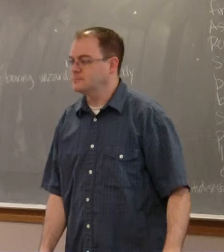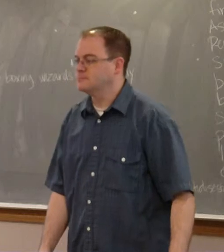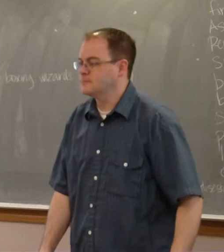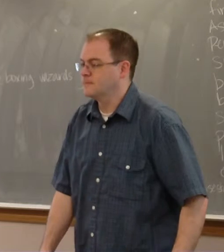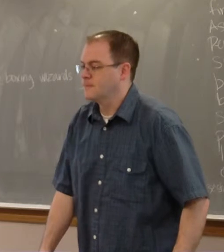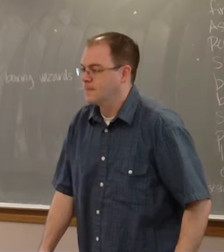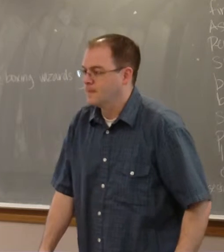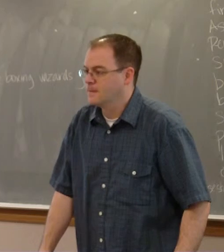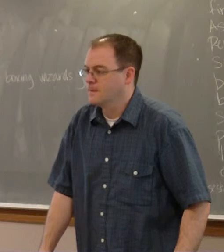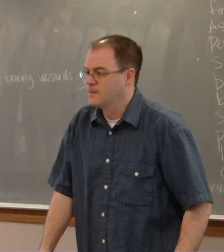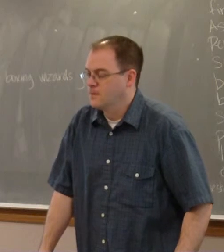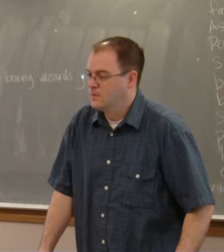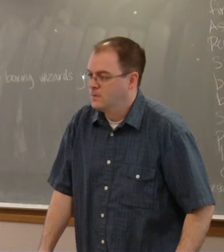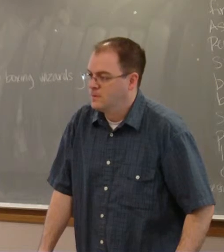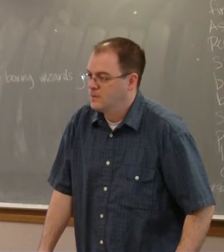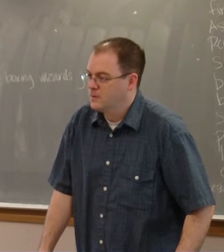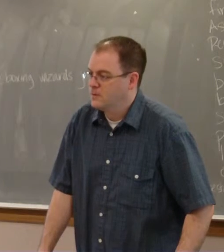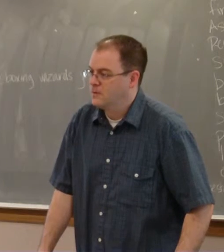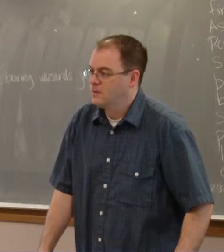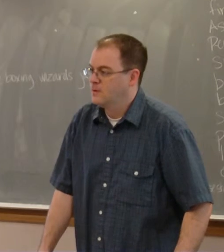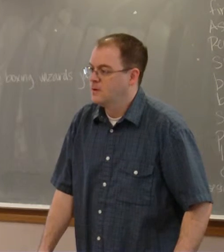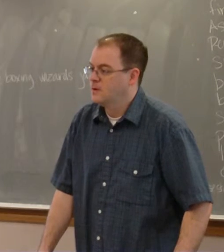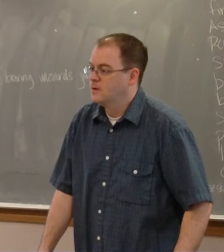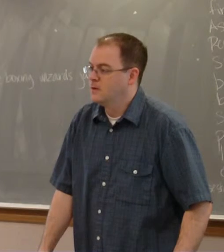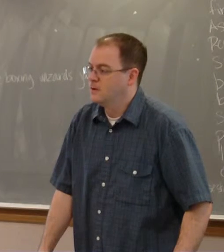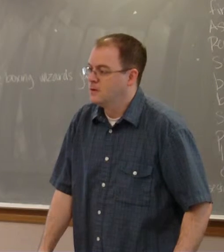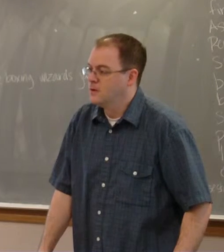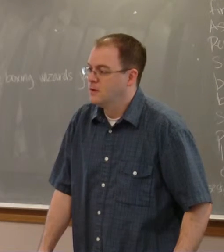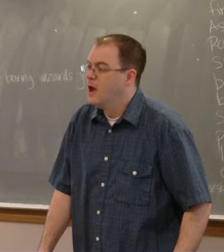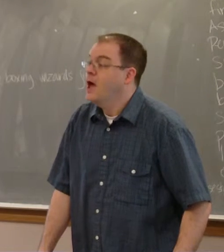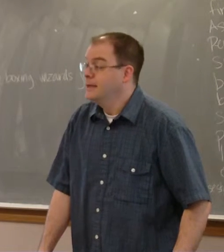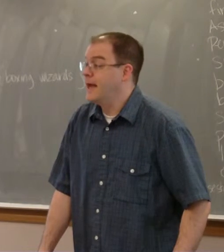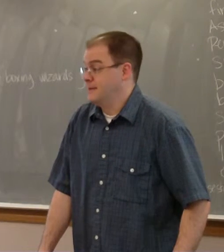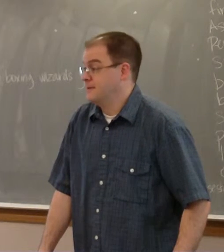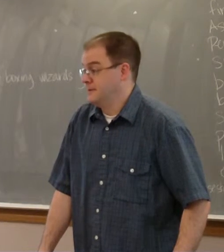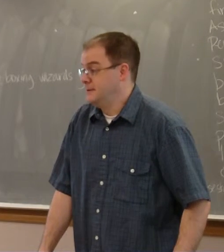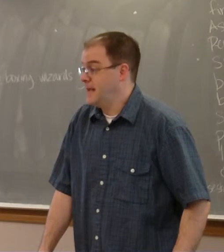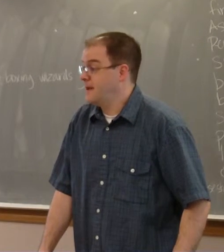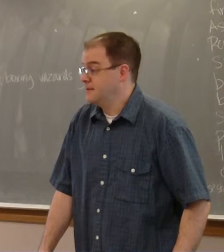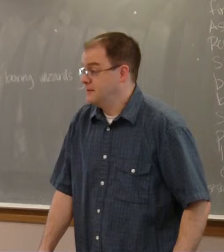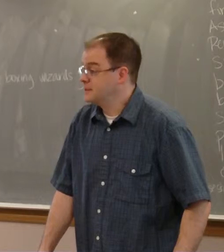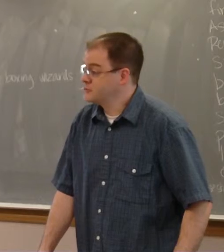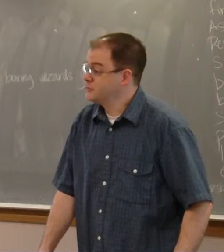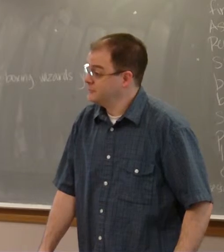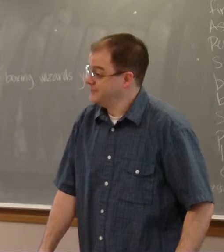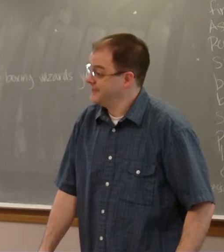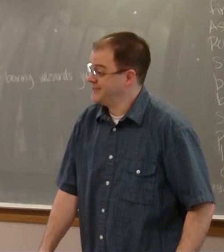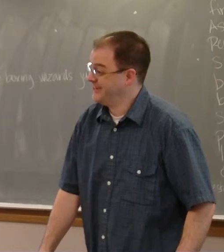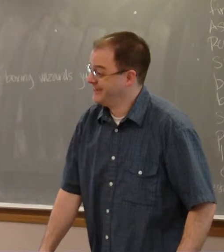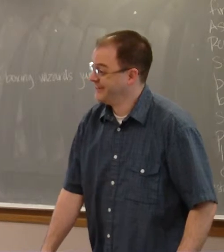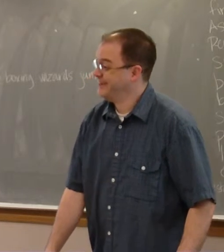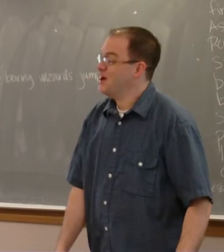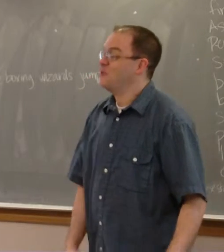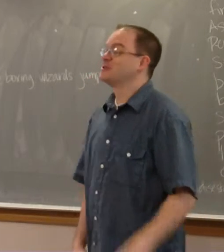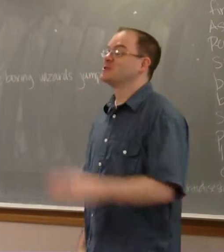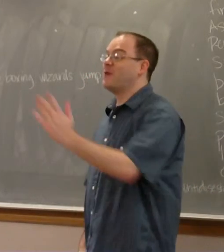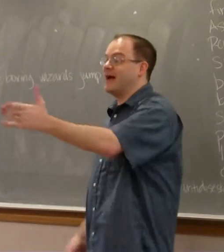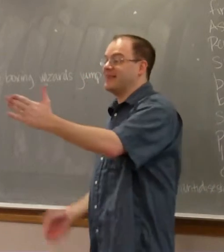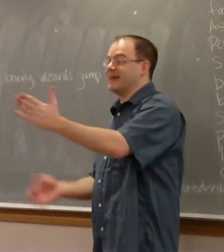what they're saying because we're learning Christ like this, and if they do it like this, we're like, what's that? Yeah, that's true. Which is why that